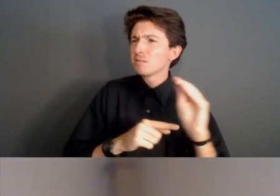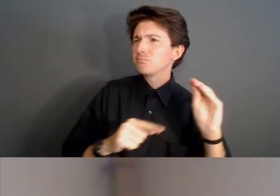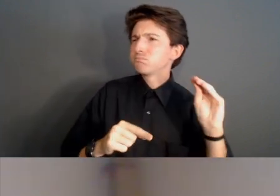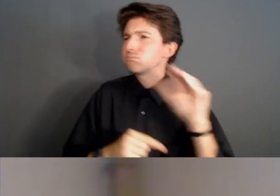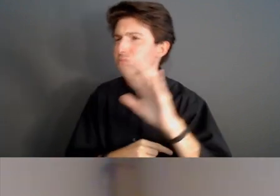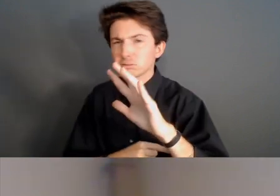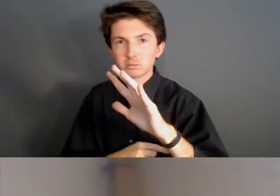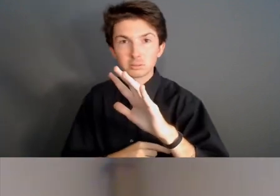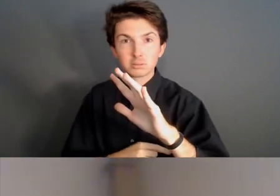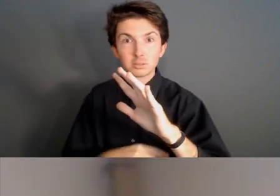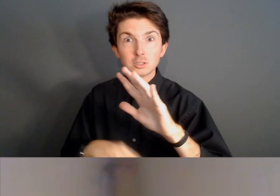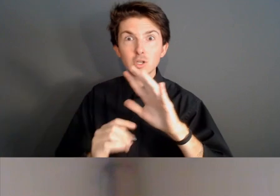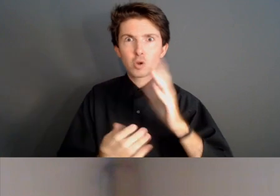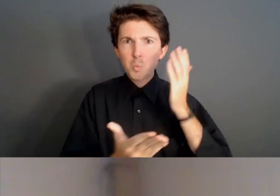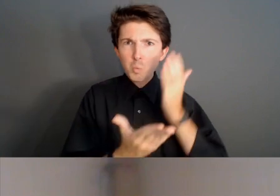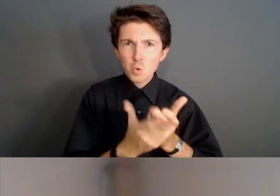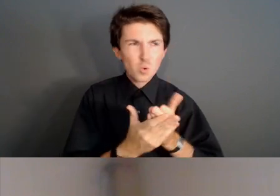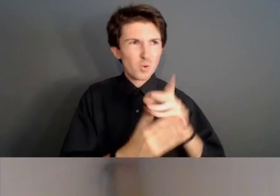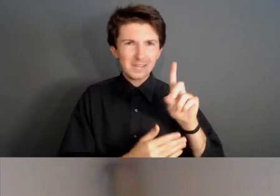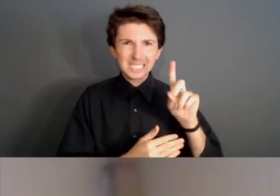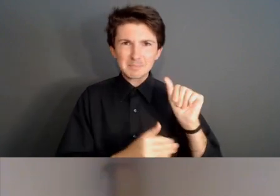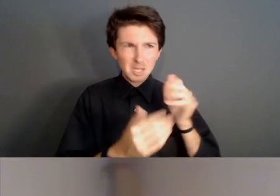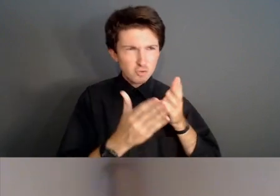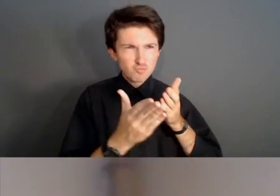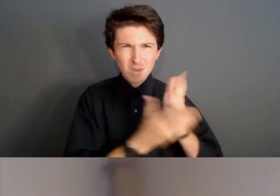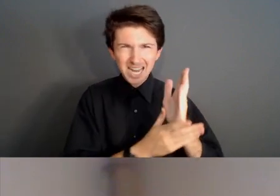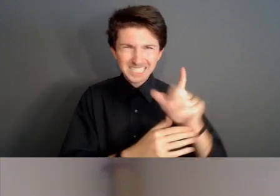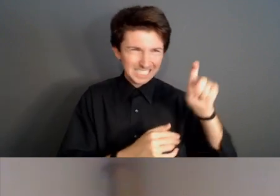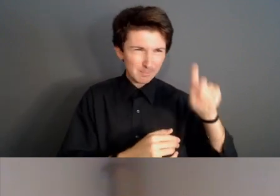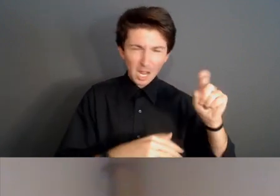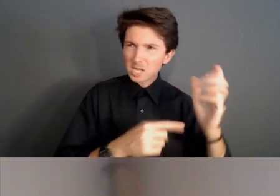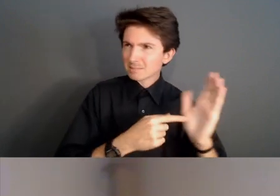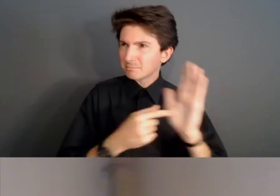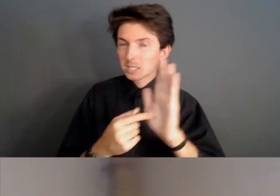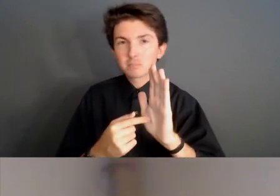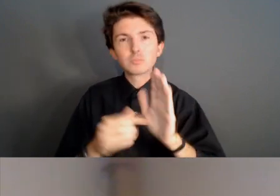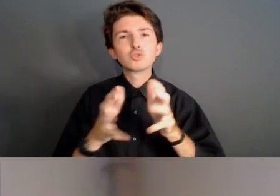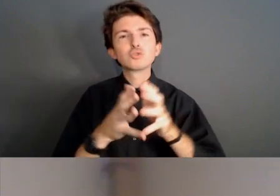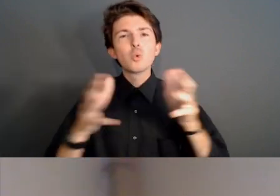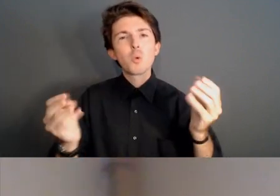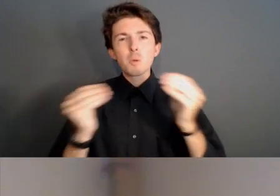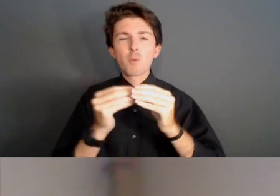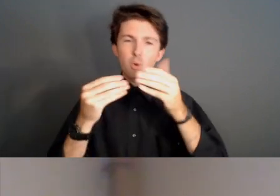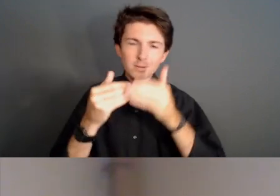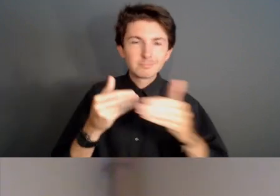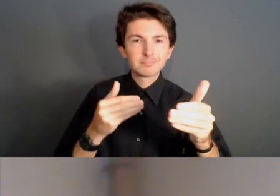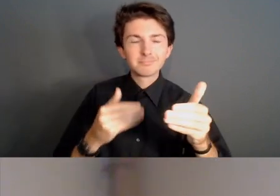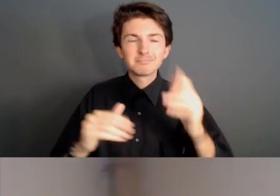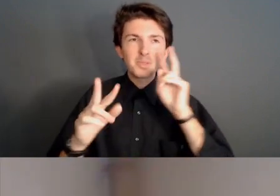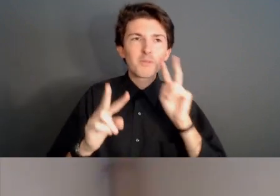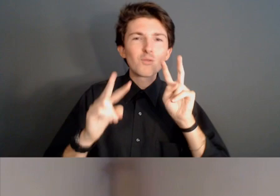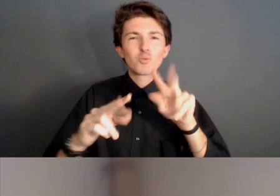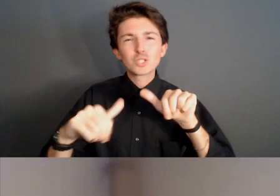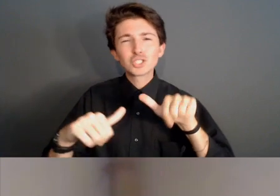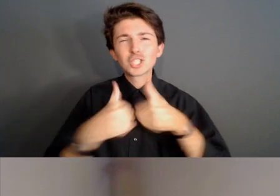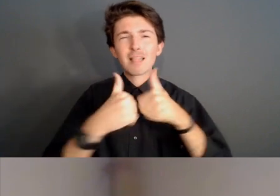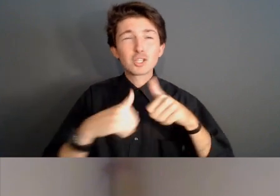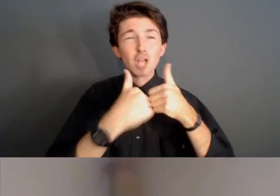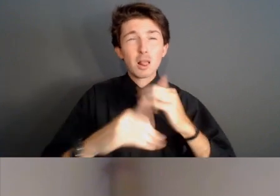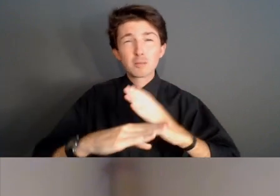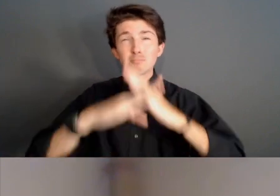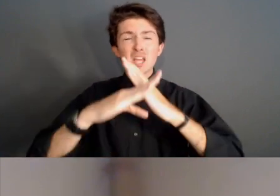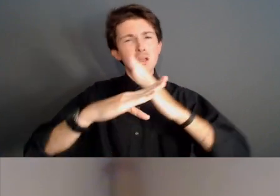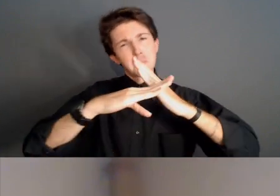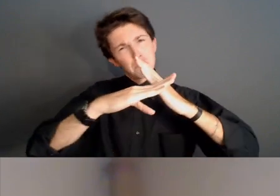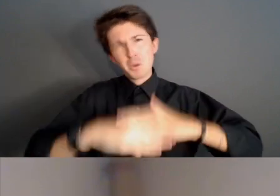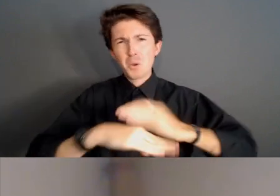improving disability rights, there's so much more to be done. I look forward to tackling the challenges that stand in the